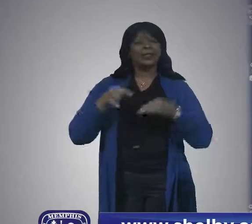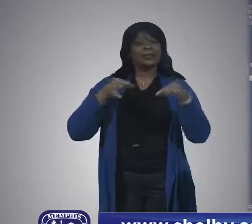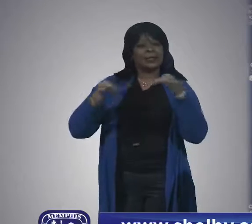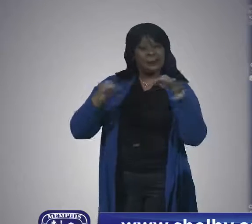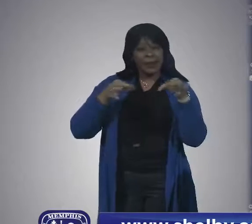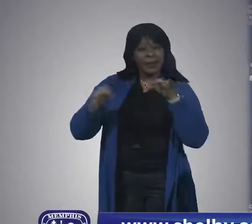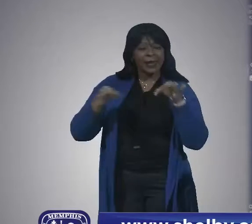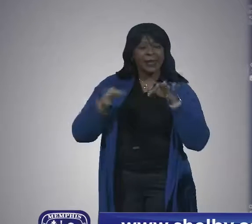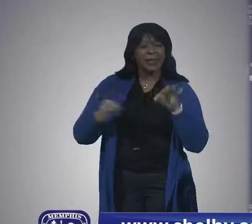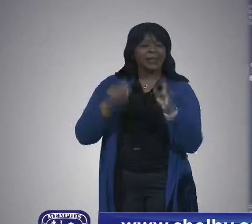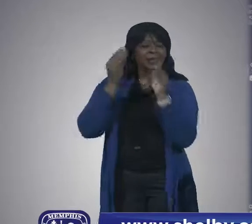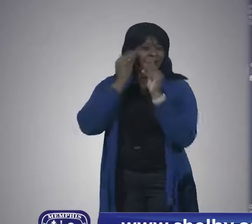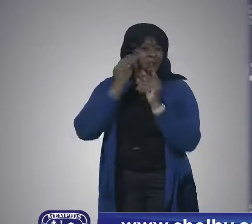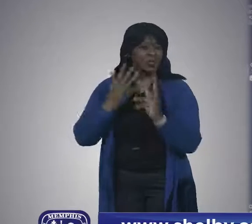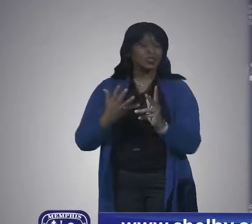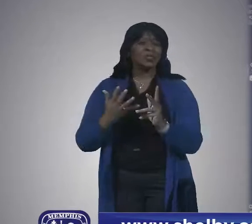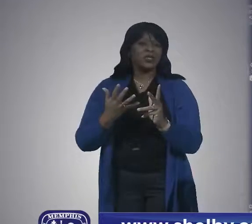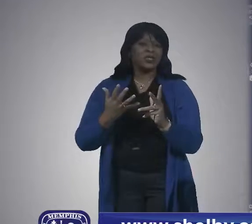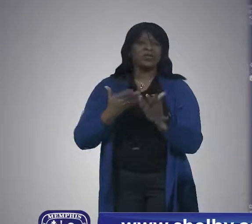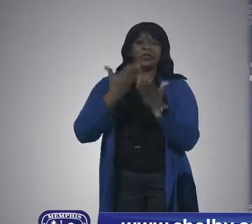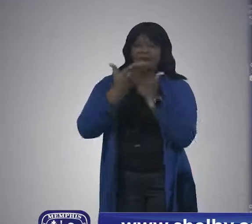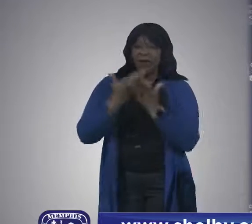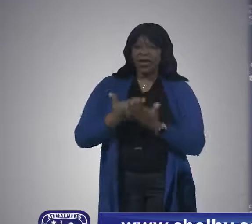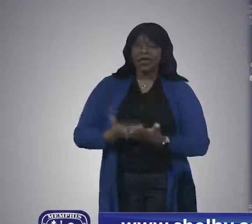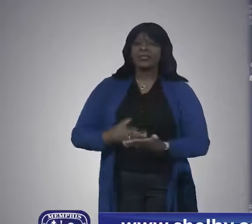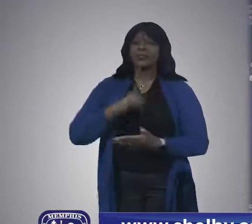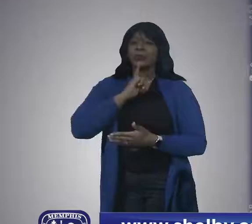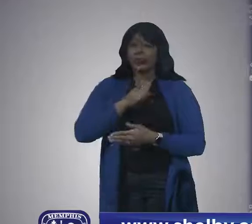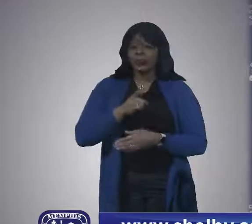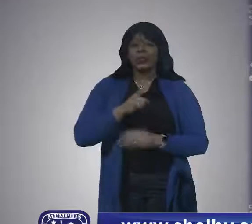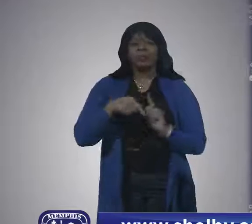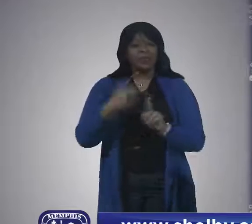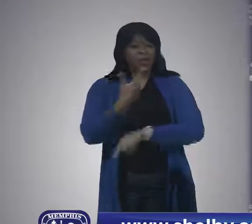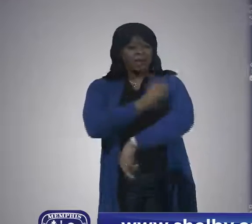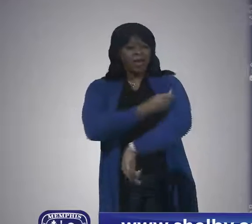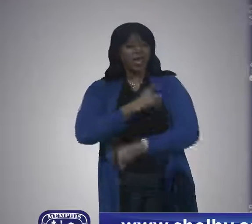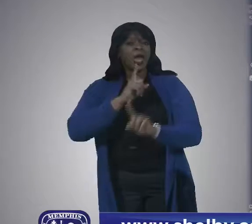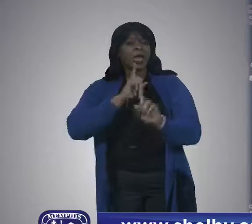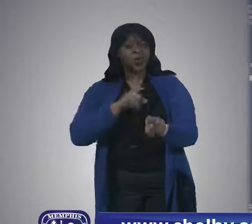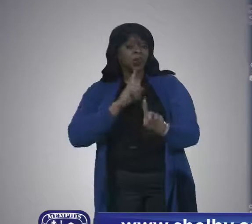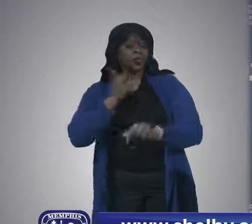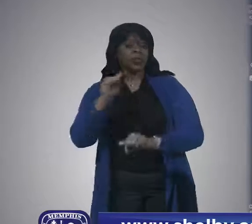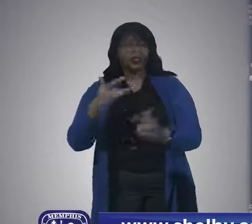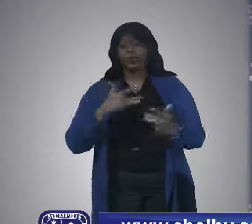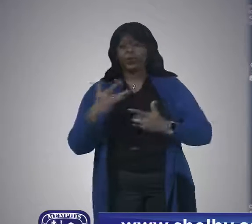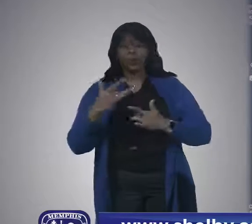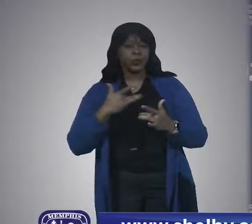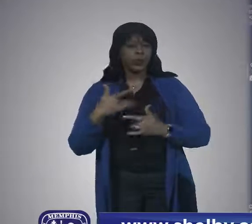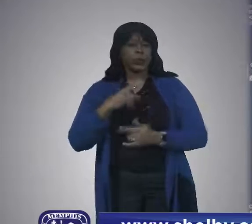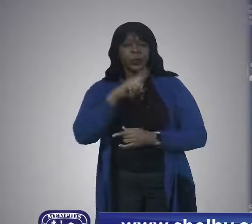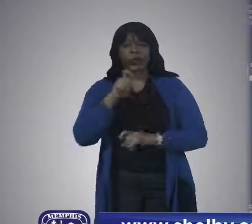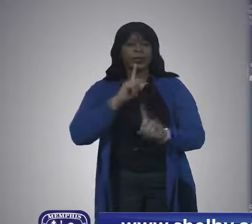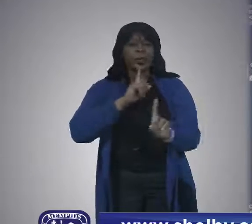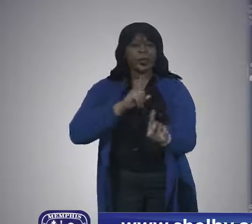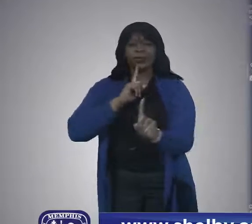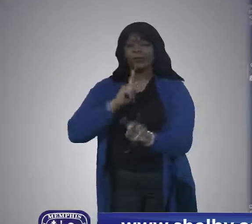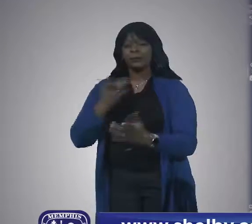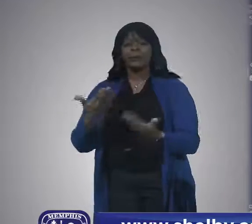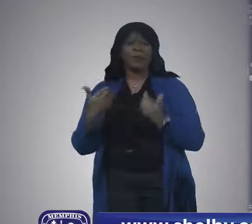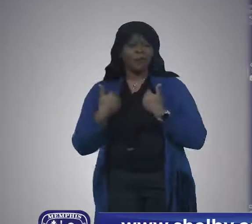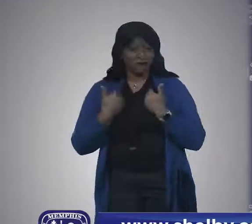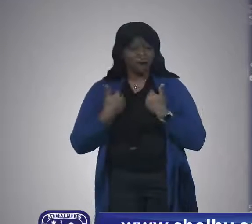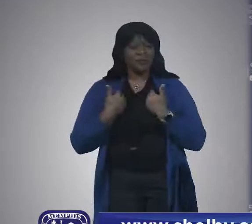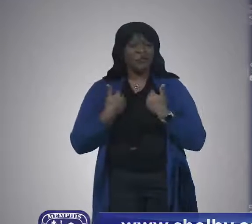explaining the information, the facts about the vaccine, addressing any particular concerns or questions that they may